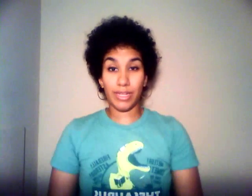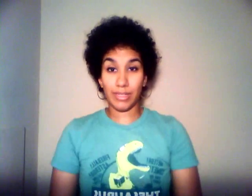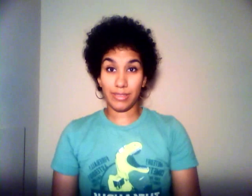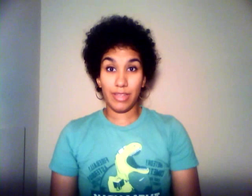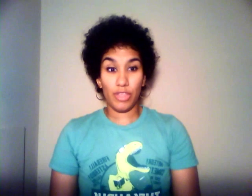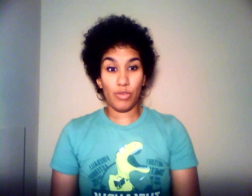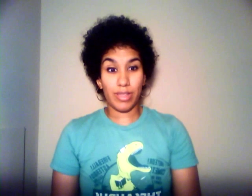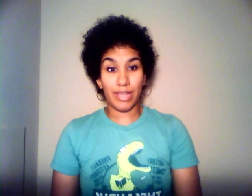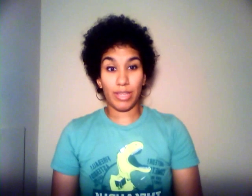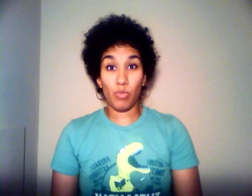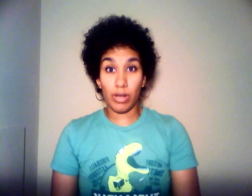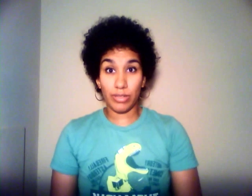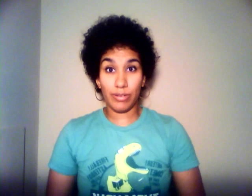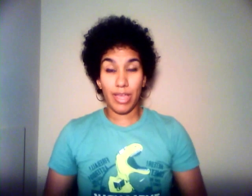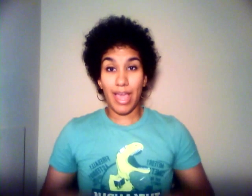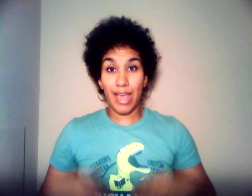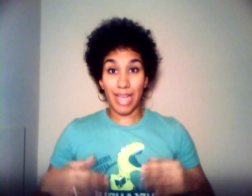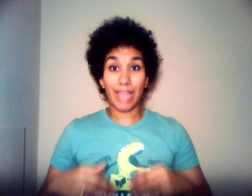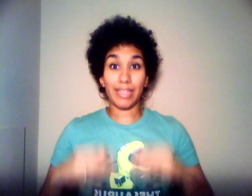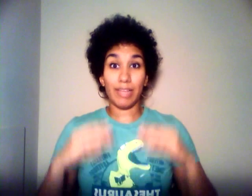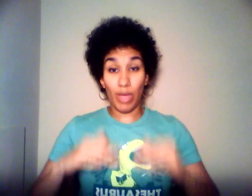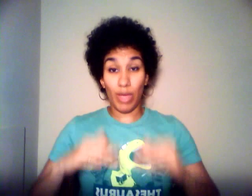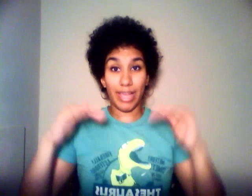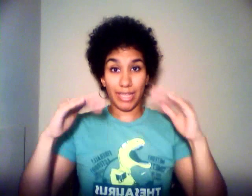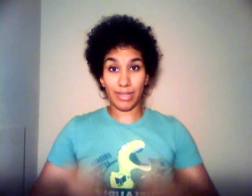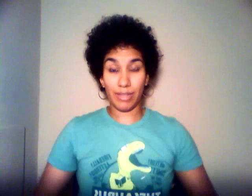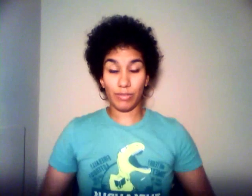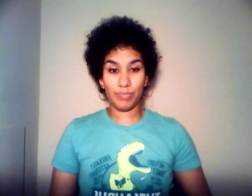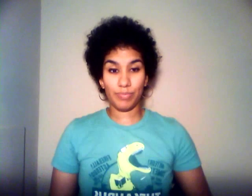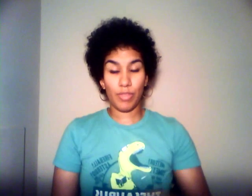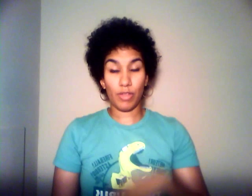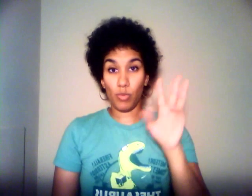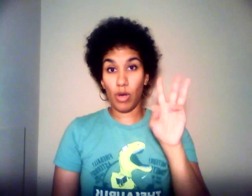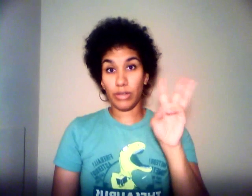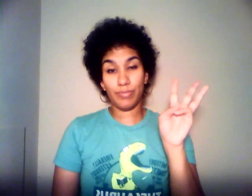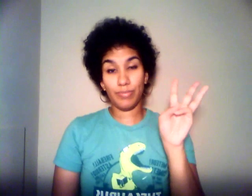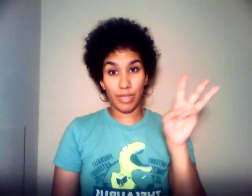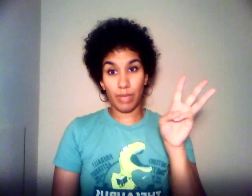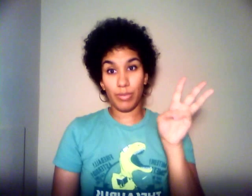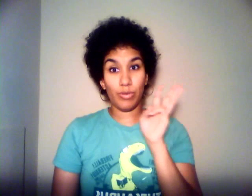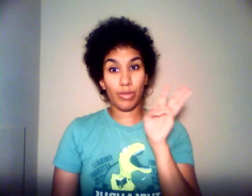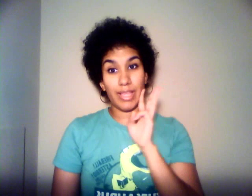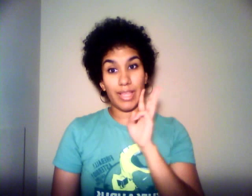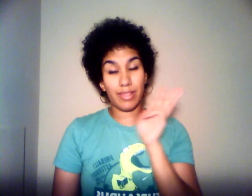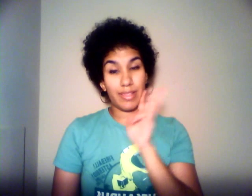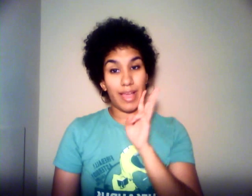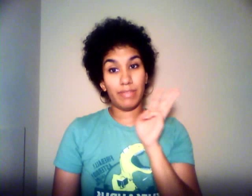Flood. You are signing water at a high level, rising at a high level. So for water, W against the side of the